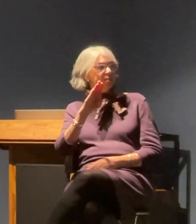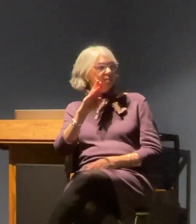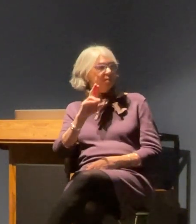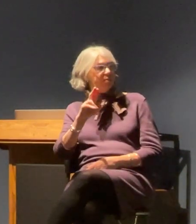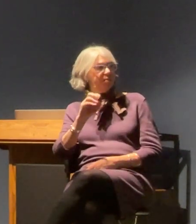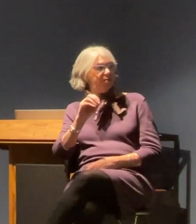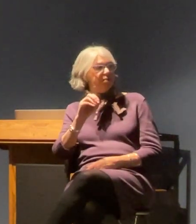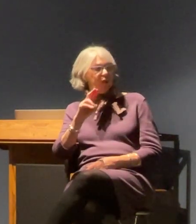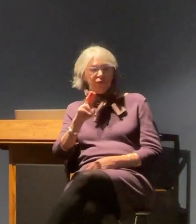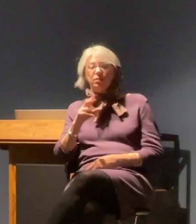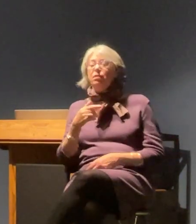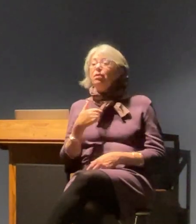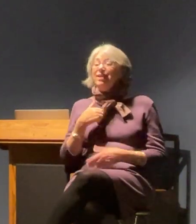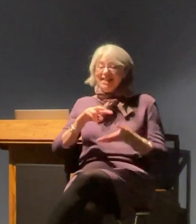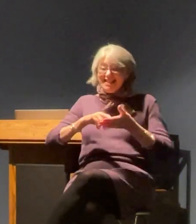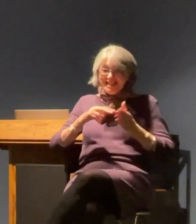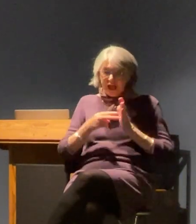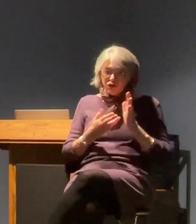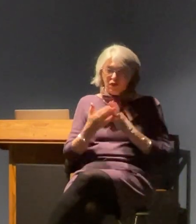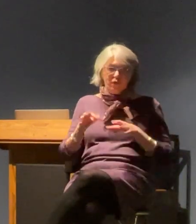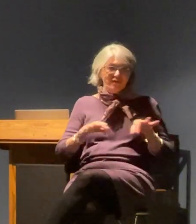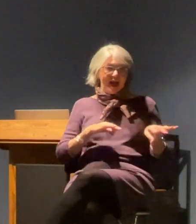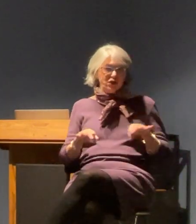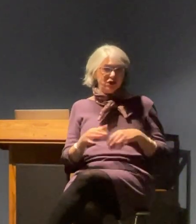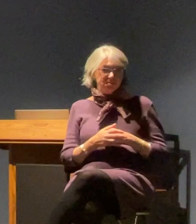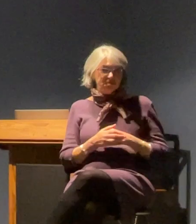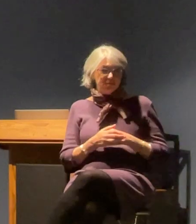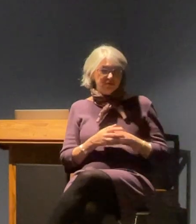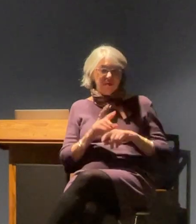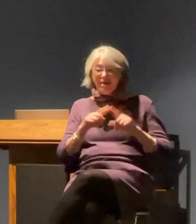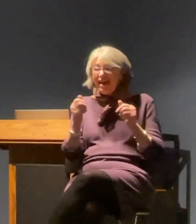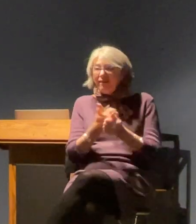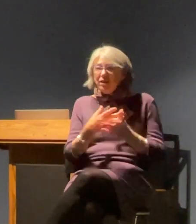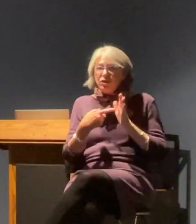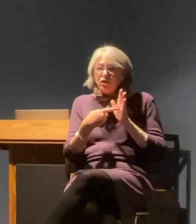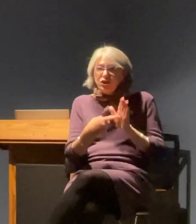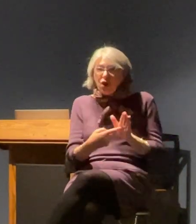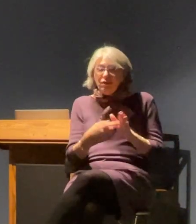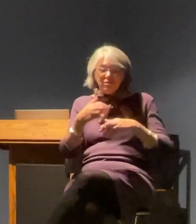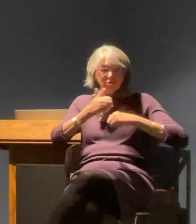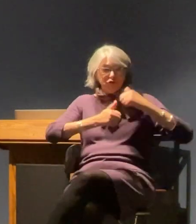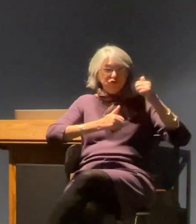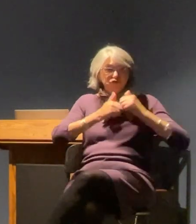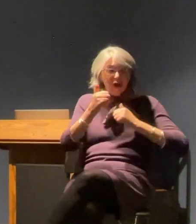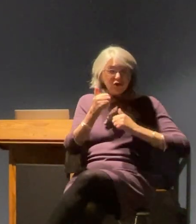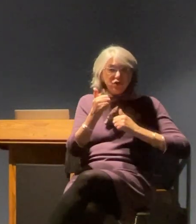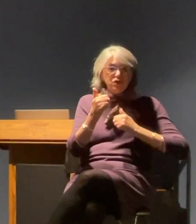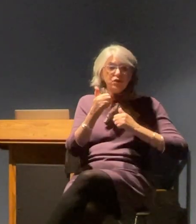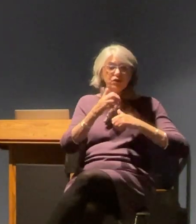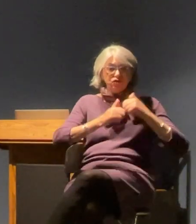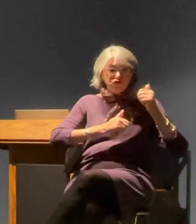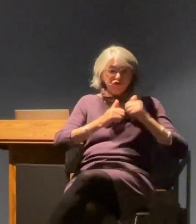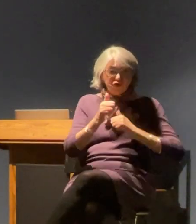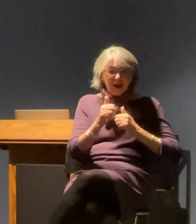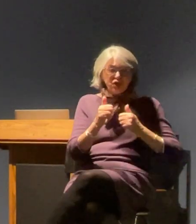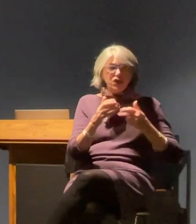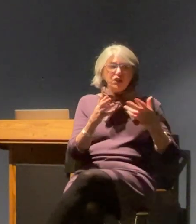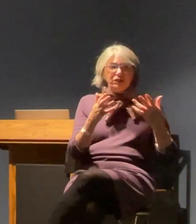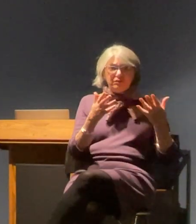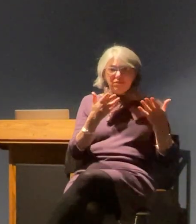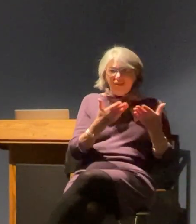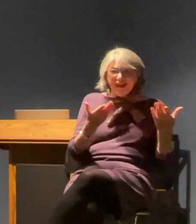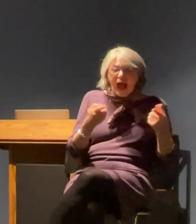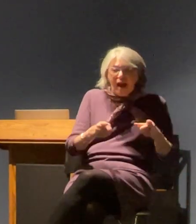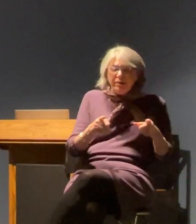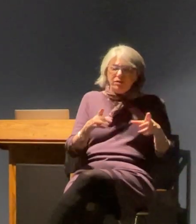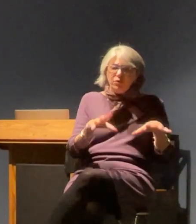from mainstream, intentionally through fashion, right? But everything is showing that there's a structured agency thing happening here, and